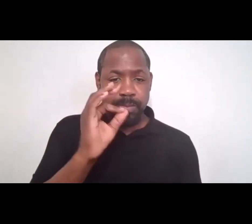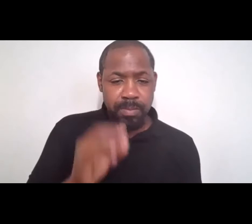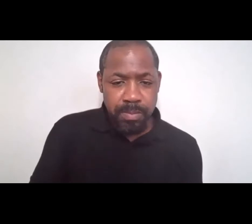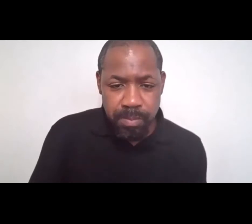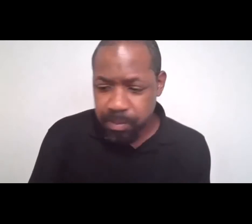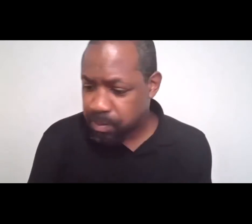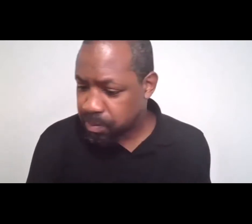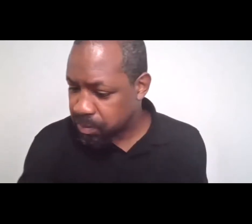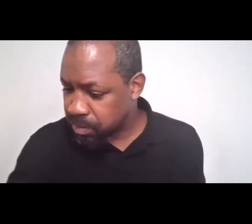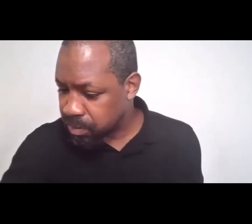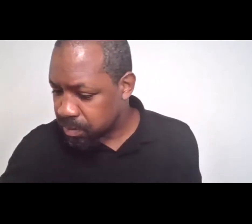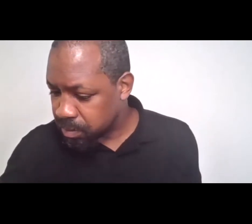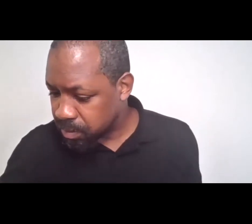what we do.